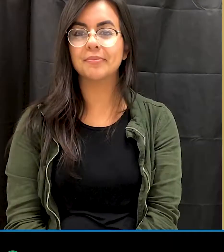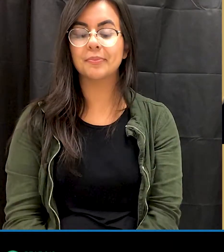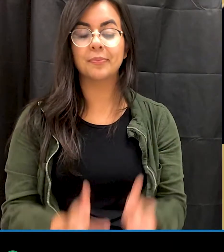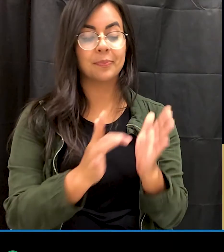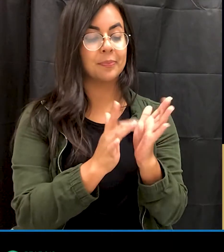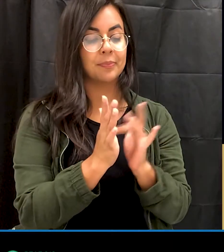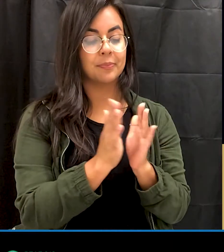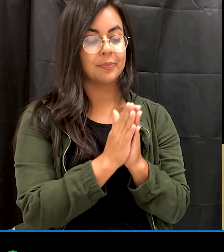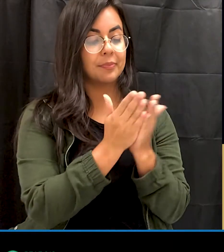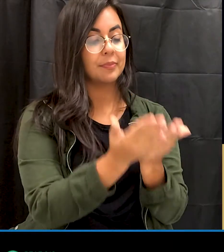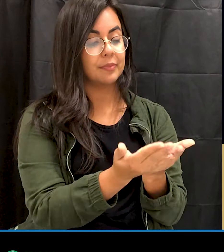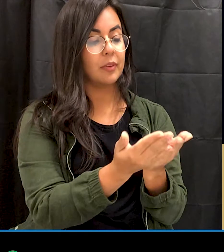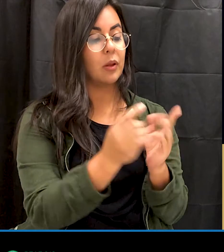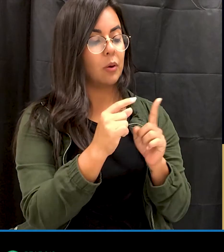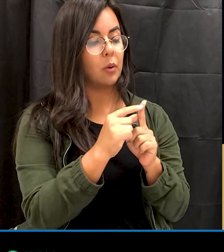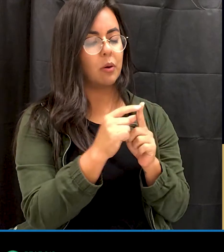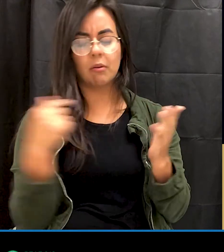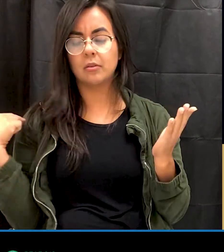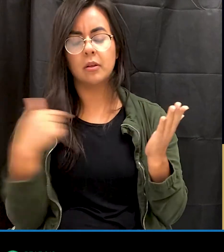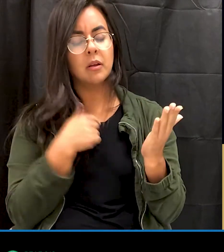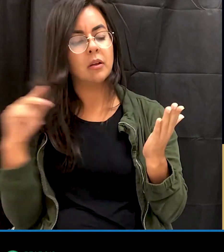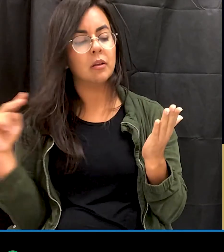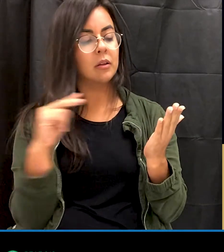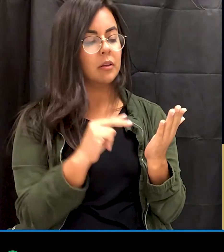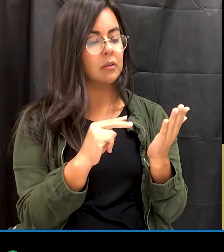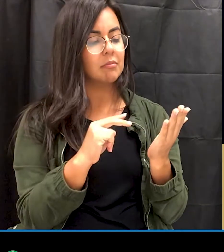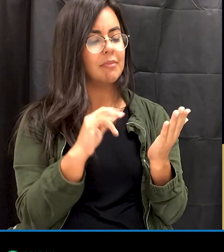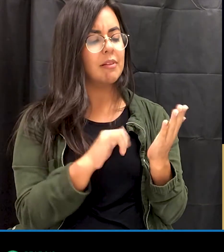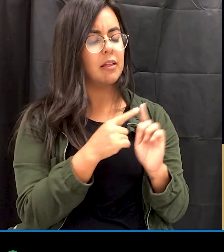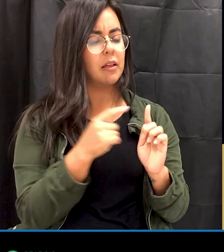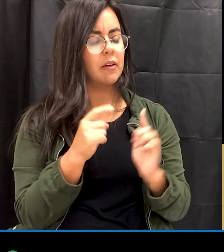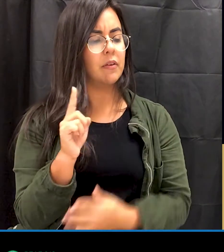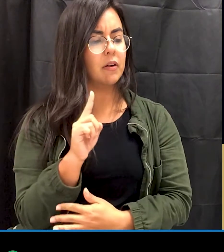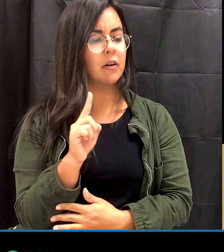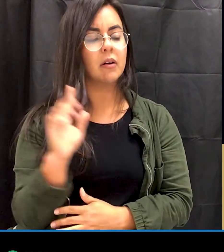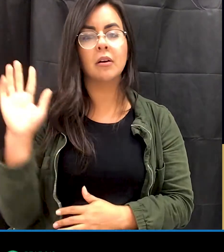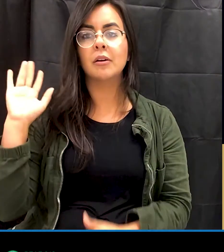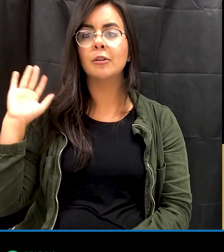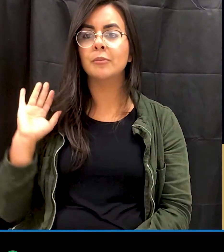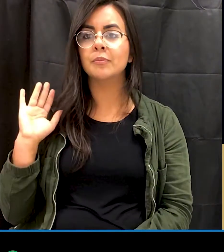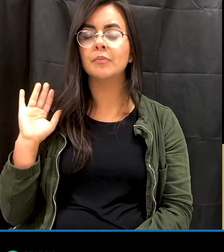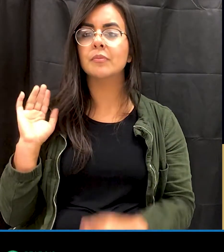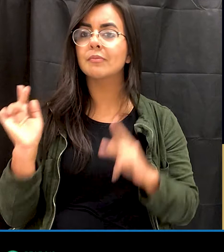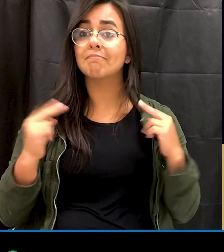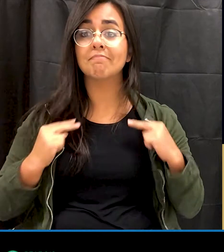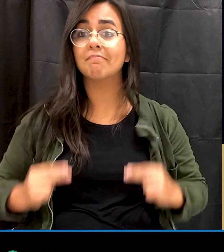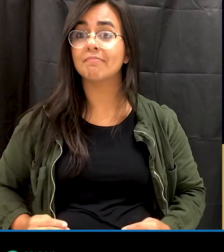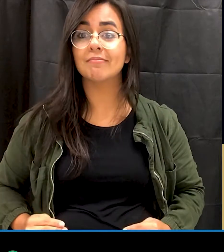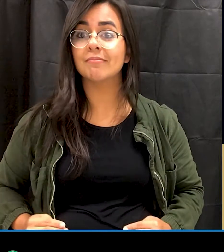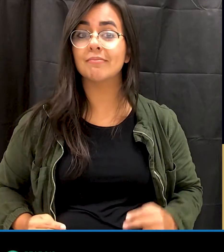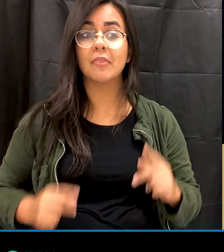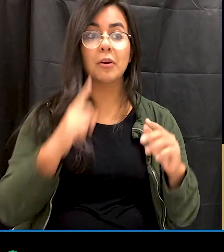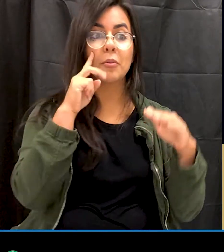When we look at the words of Scripture, they're the words that were written or recited by human beings,